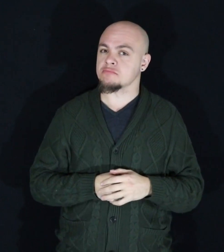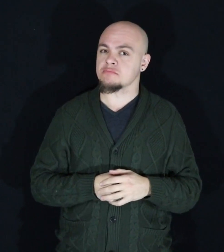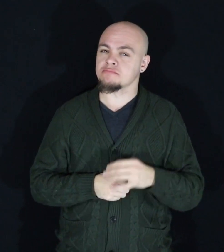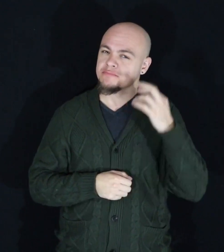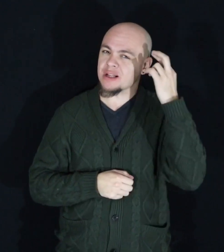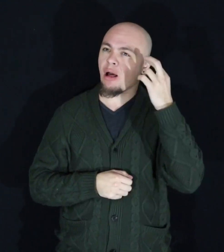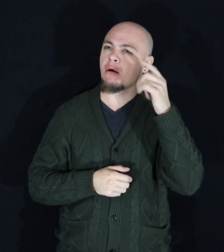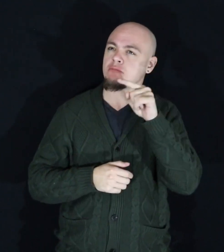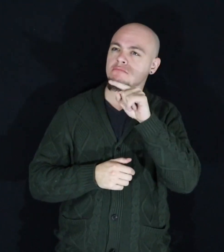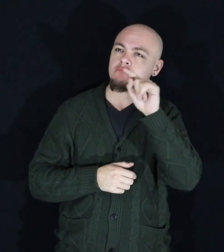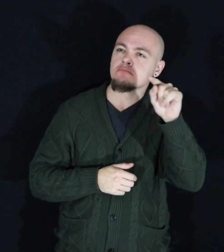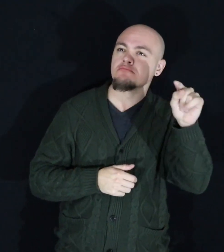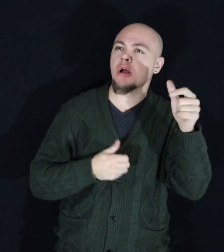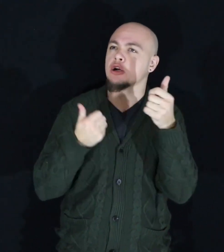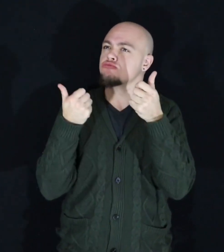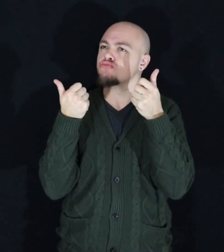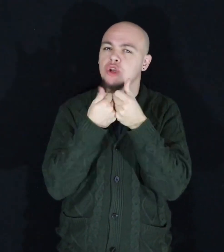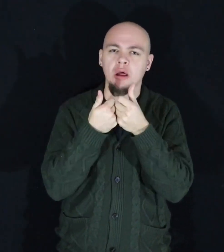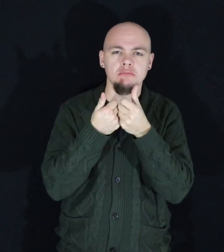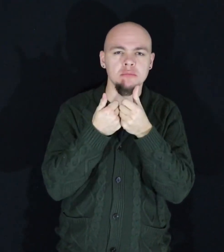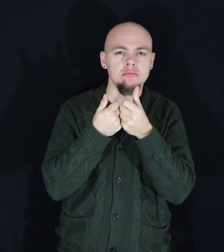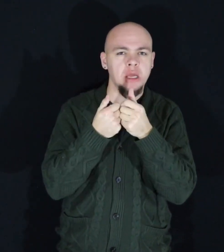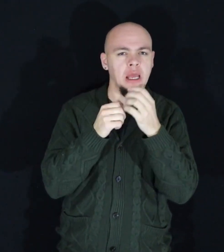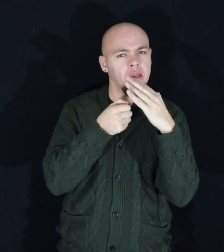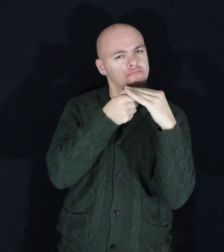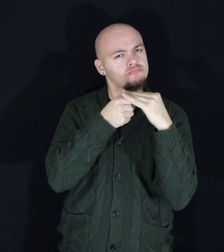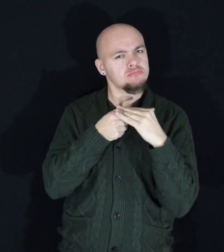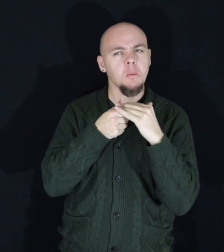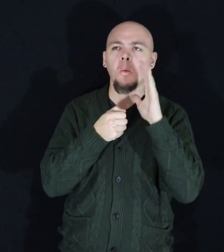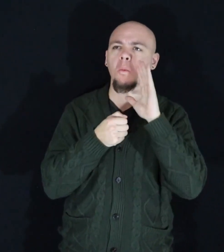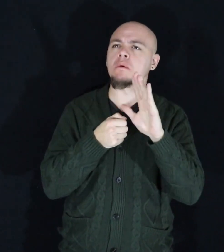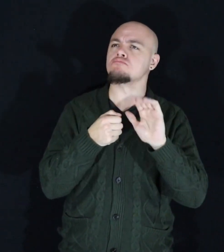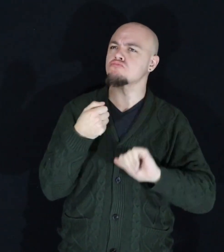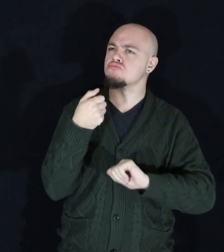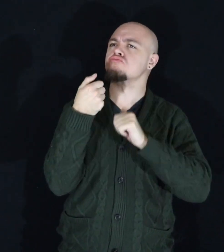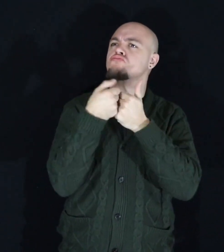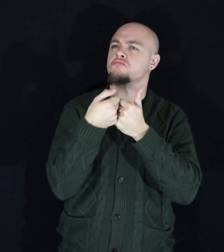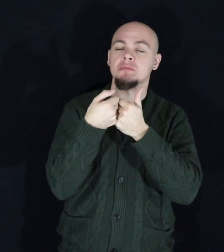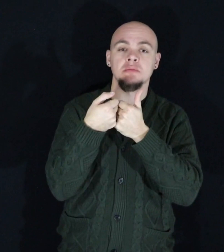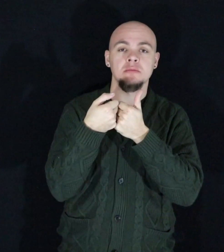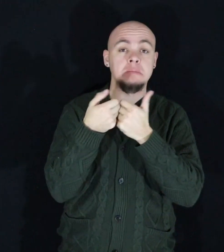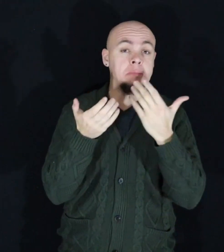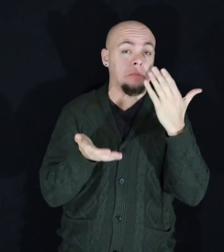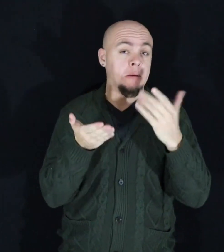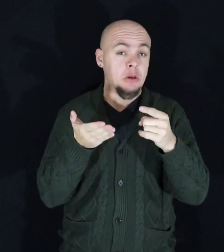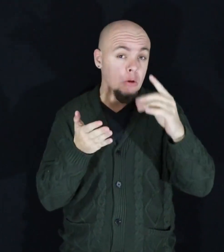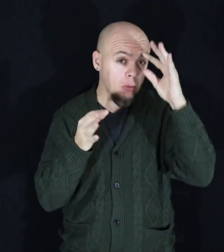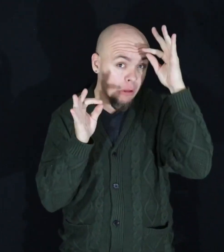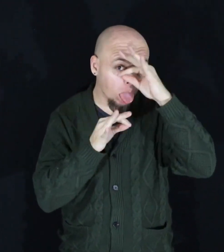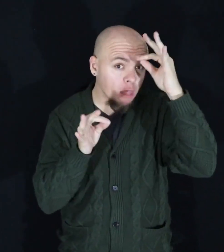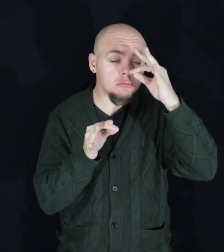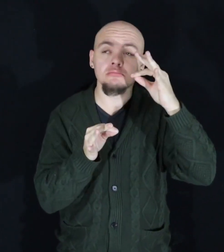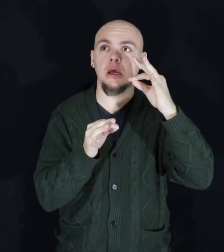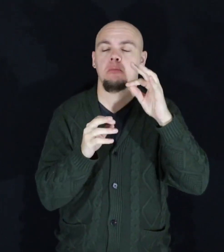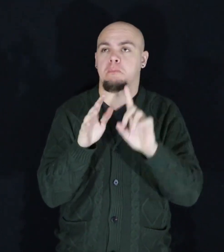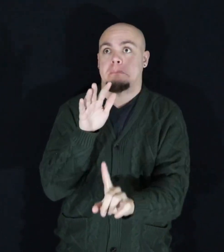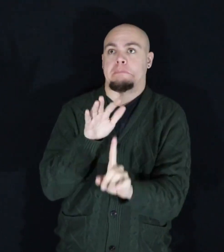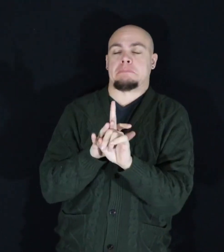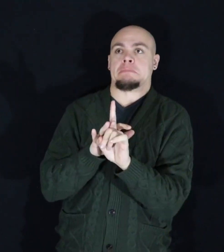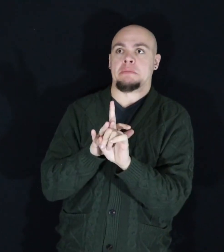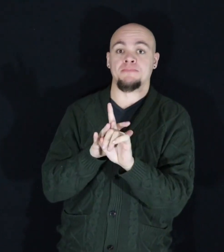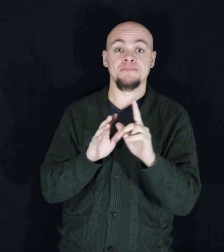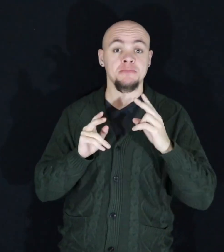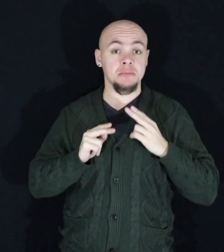are challenges and many different pieces of adversity that you have to step up to. They may even be unknown and just pop up out of nowhere.